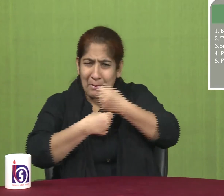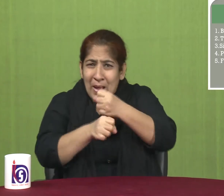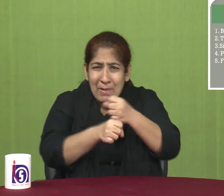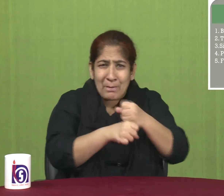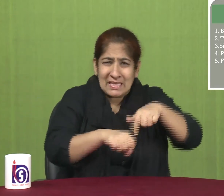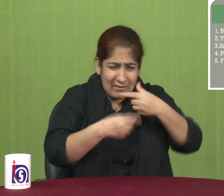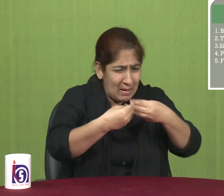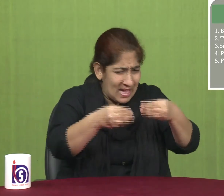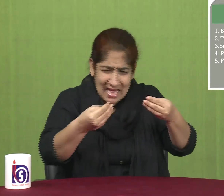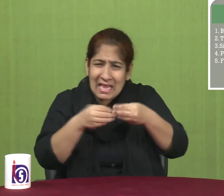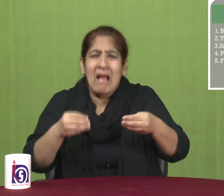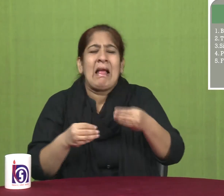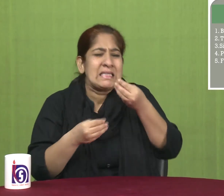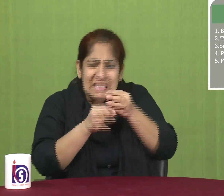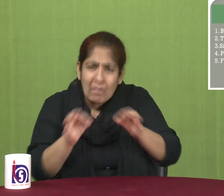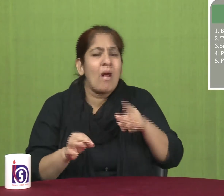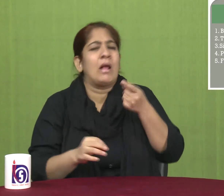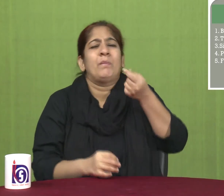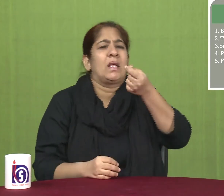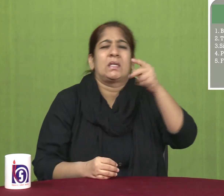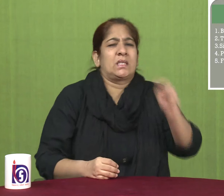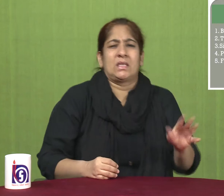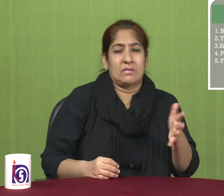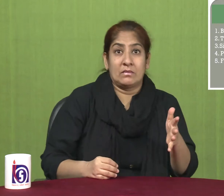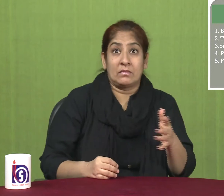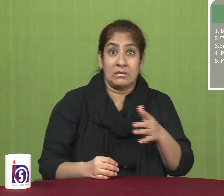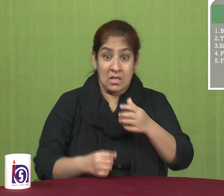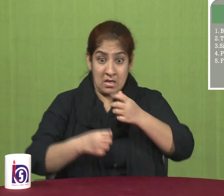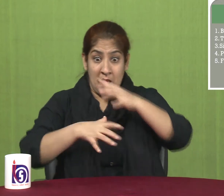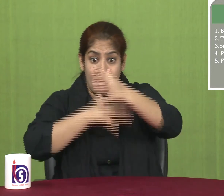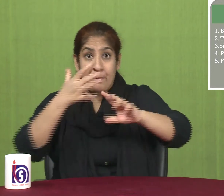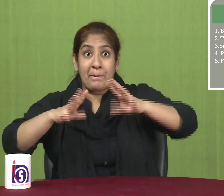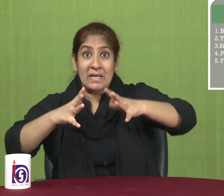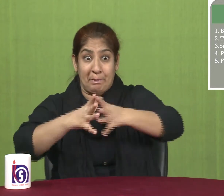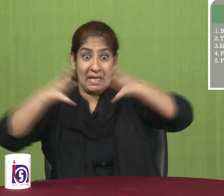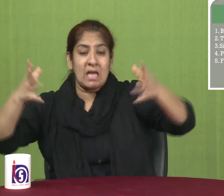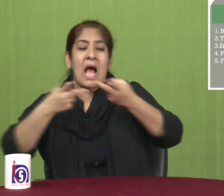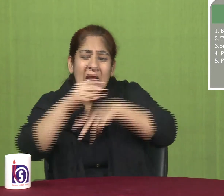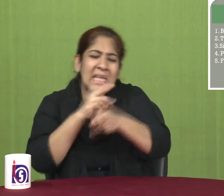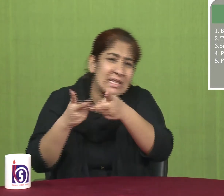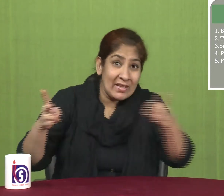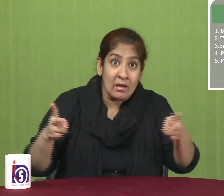the product is small, then similarly the investment amount or capital amount is